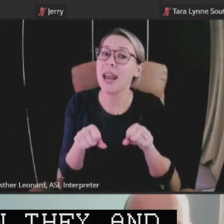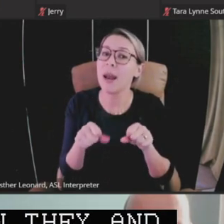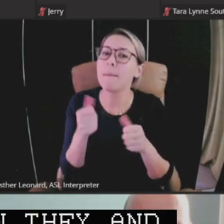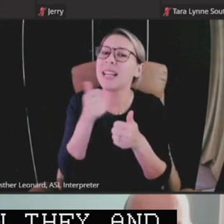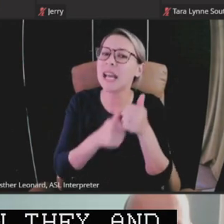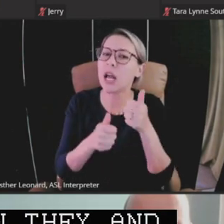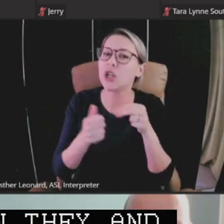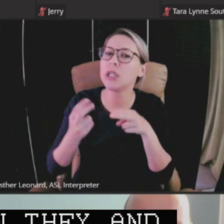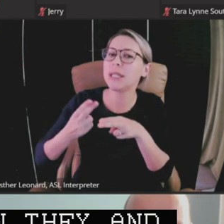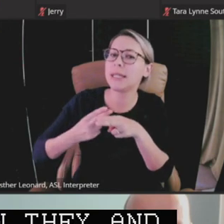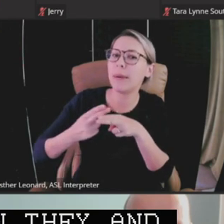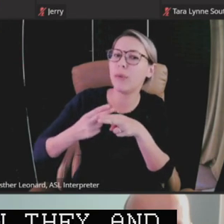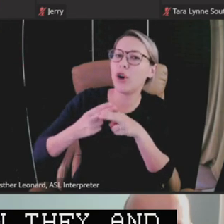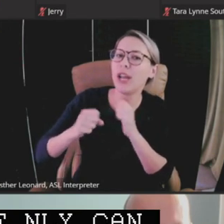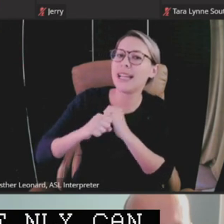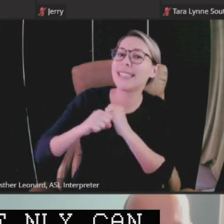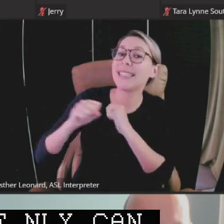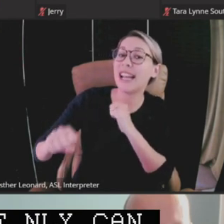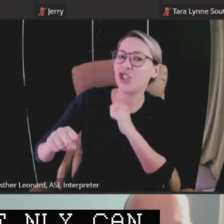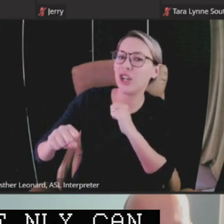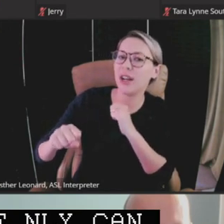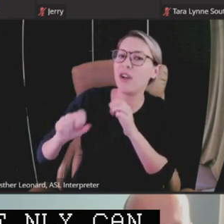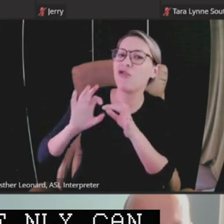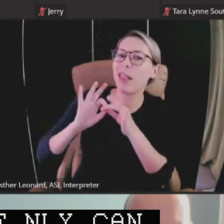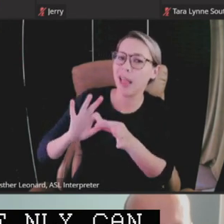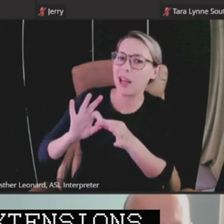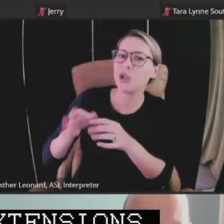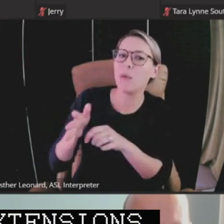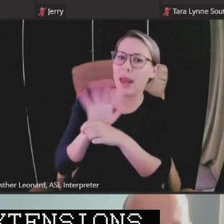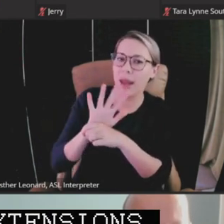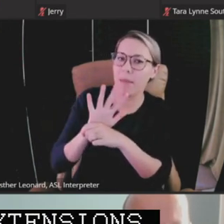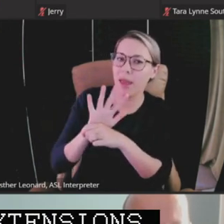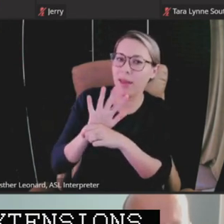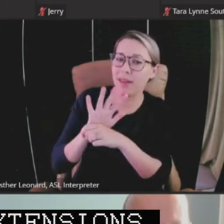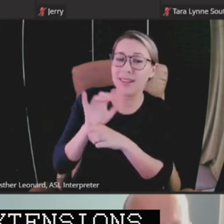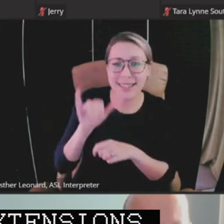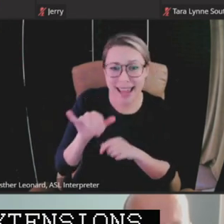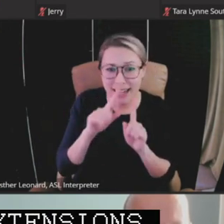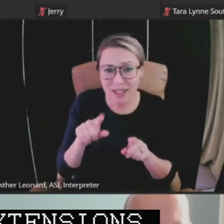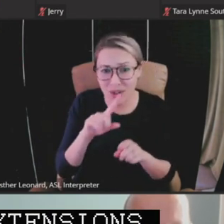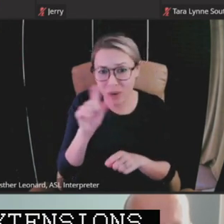extensions related to the pandemic. I hope that answers your question.